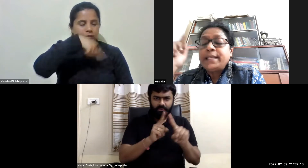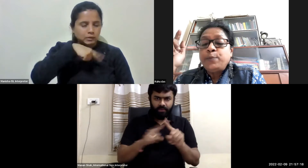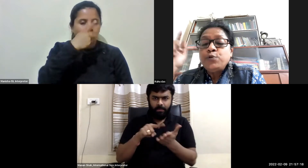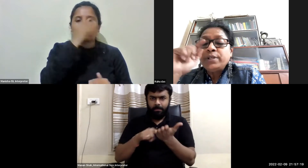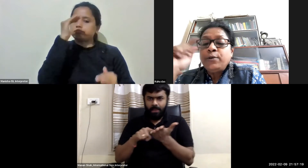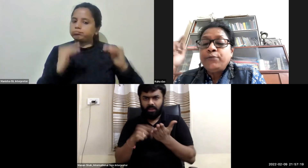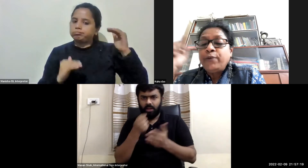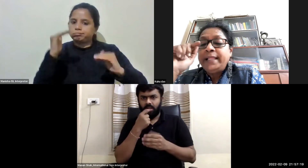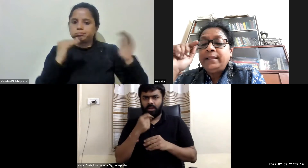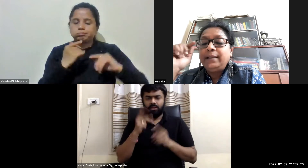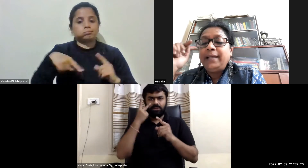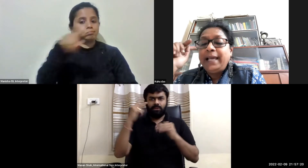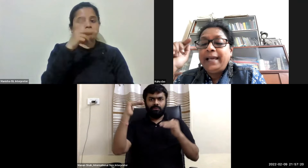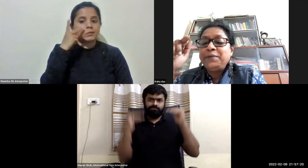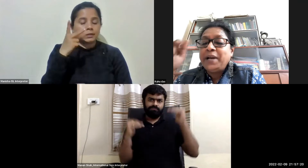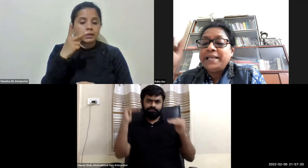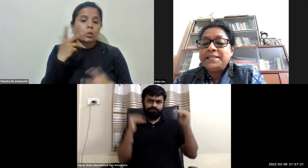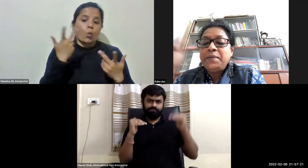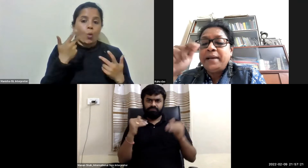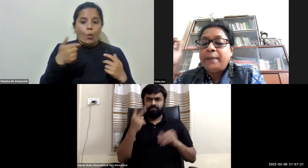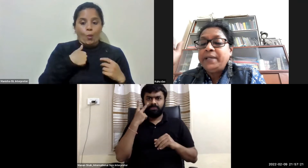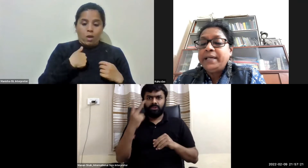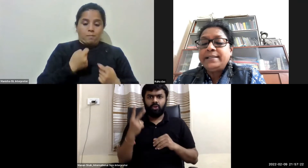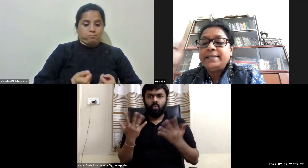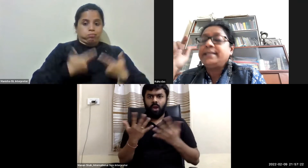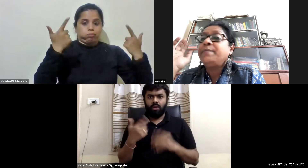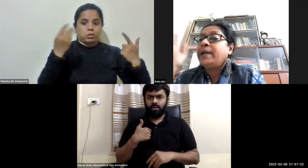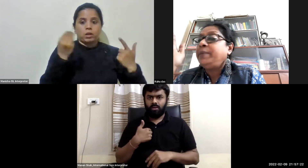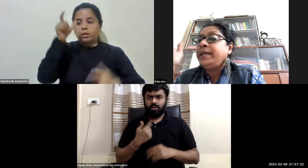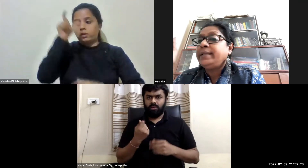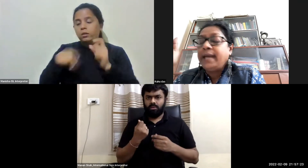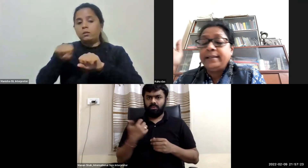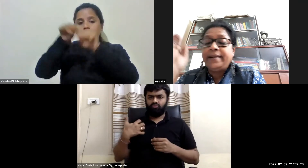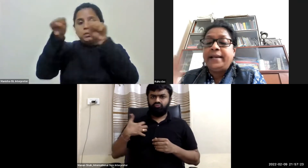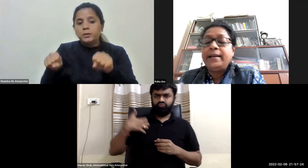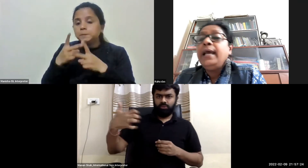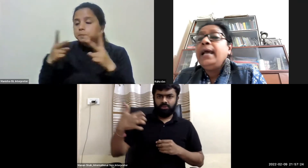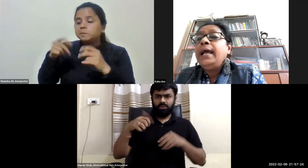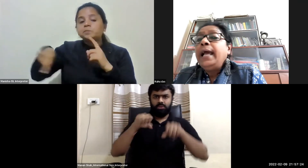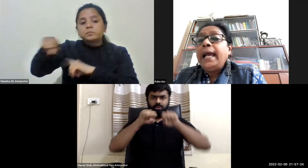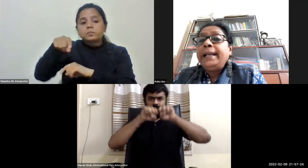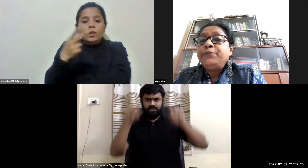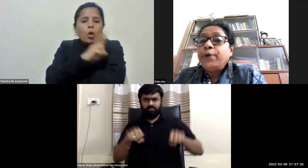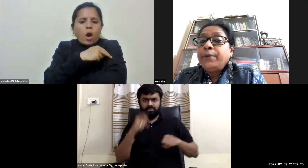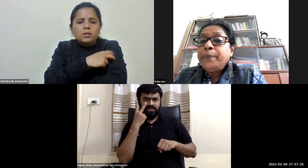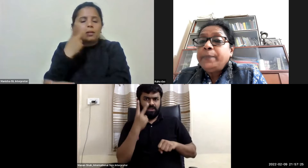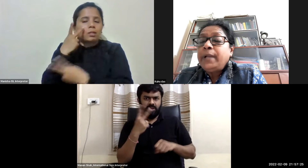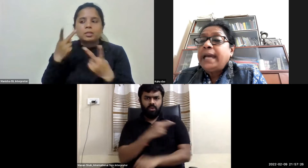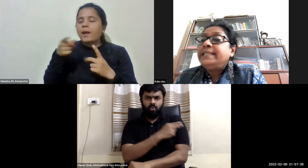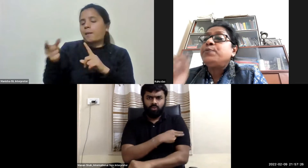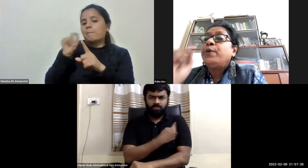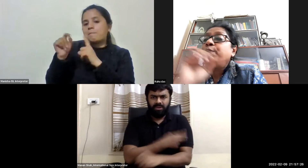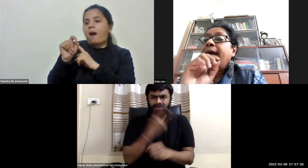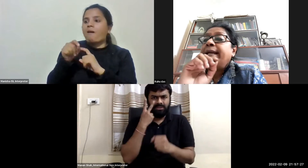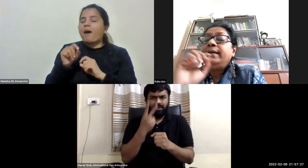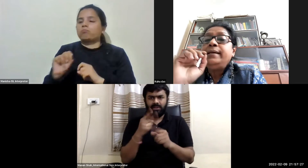and the explosion of wealth at one extreme and public health system crumbling at the other end. And for people,